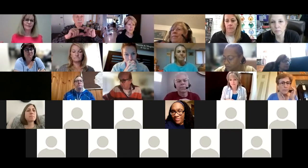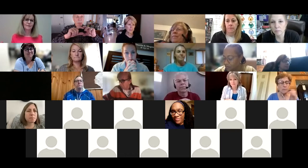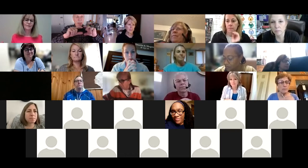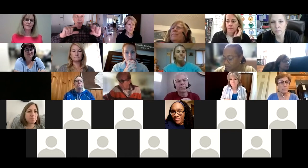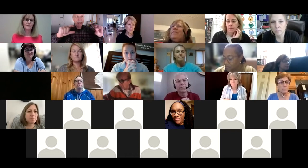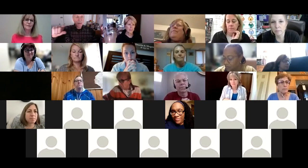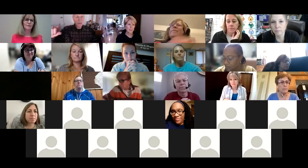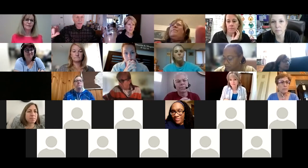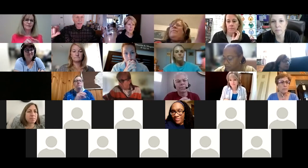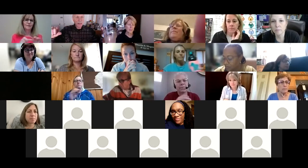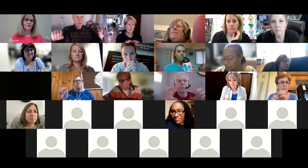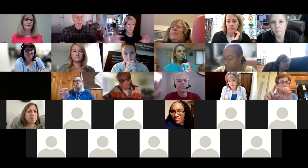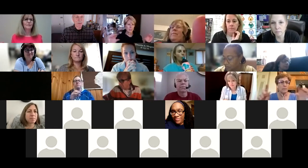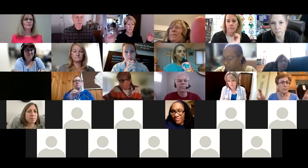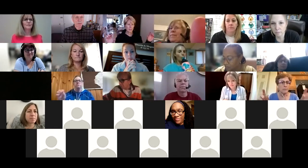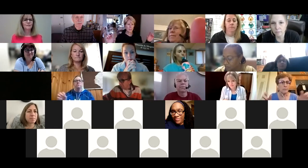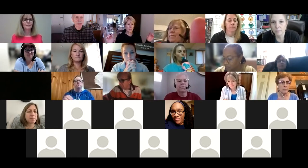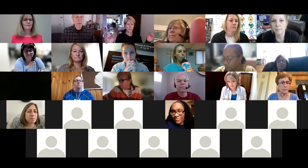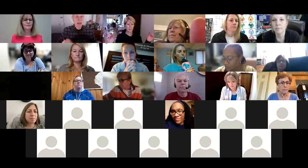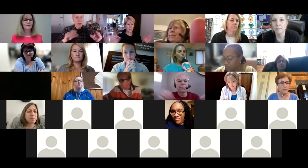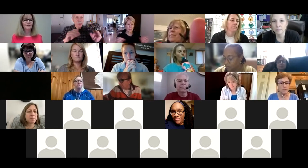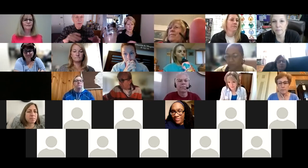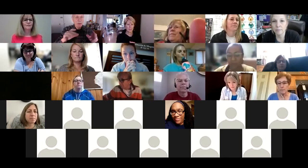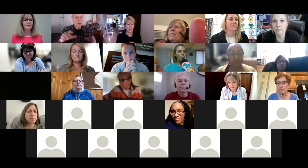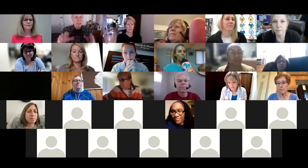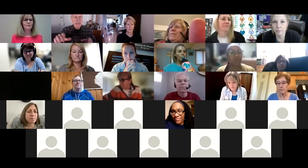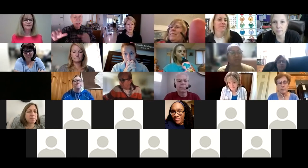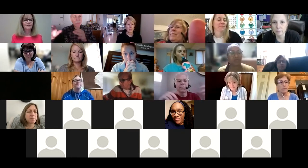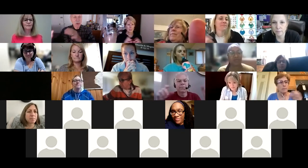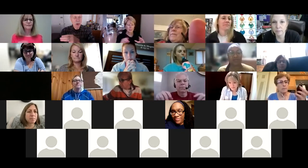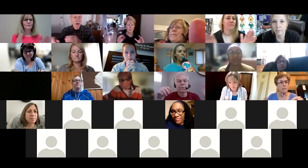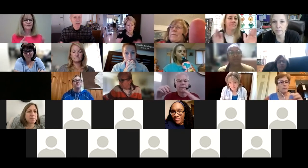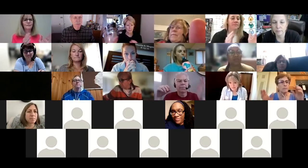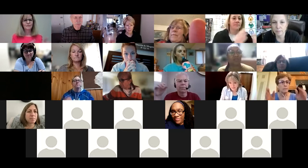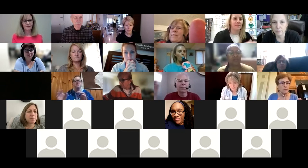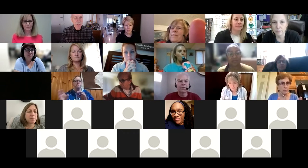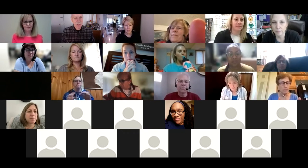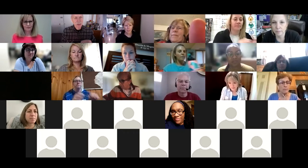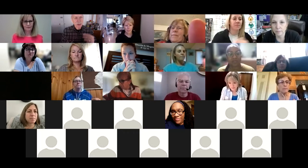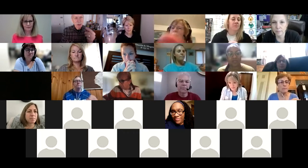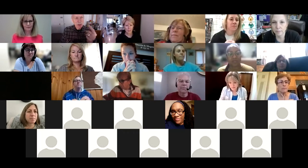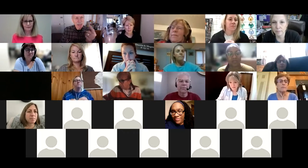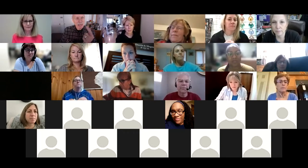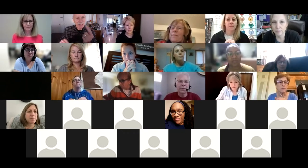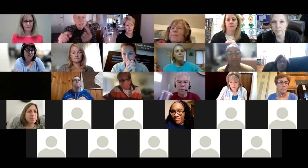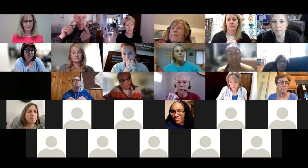Playing games is lots of fun. My three favorite games are... So you take the